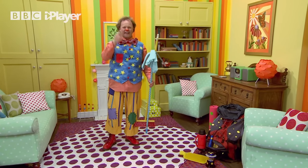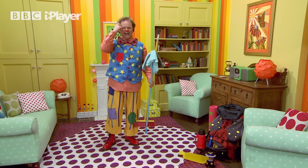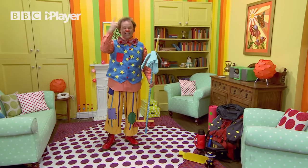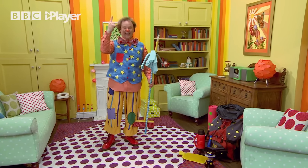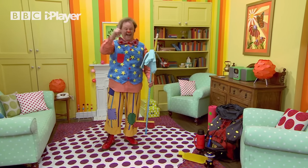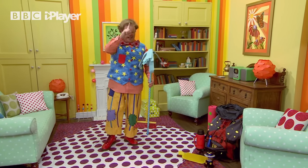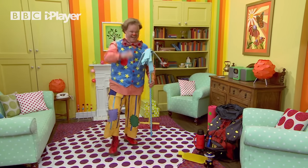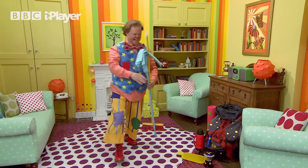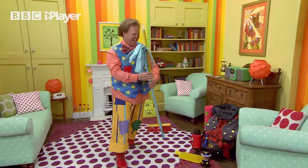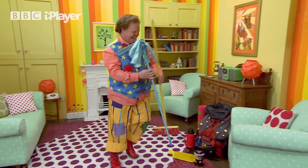idea